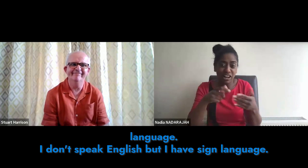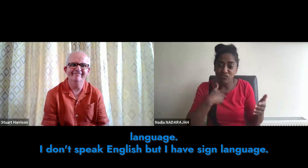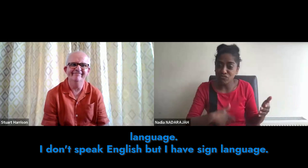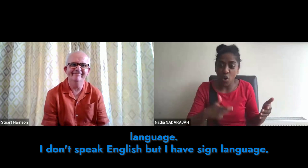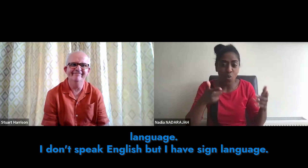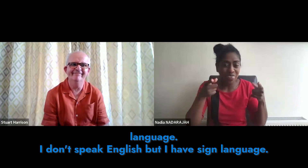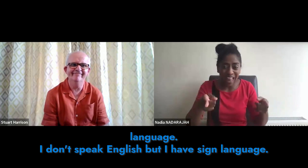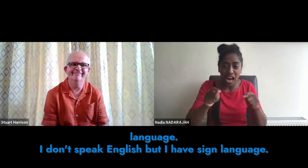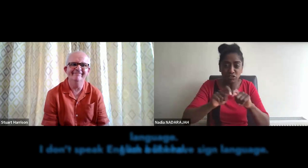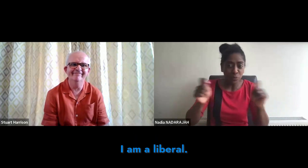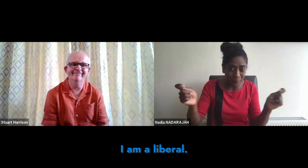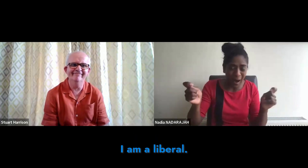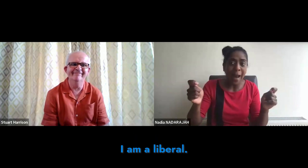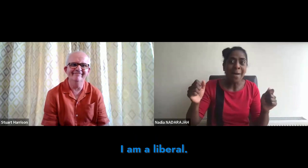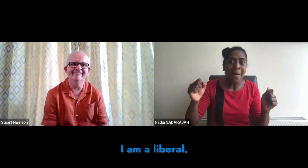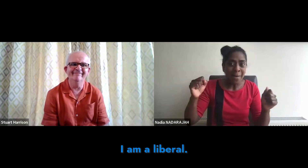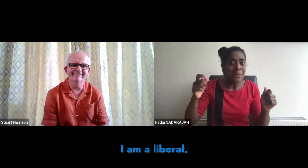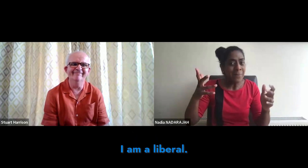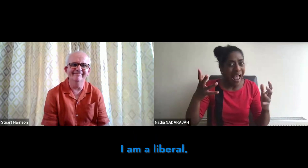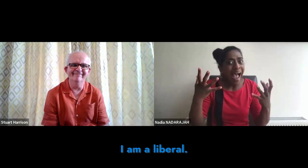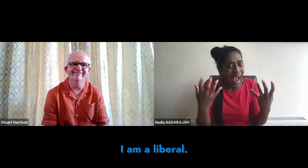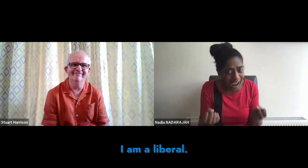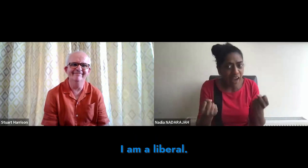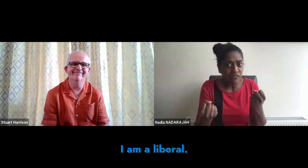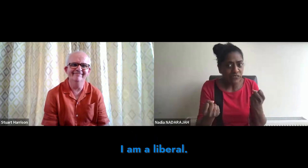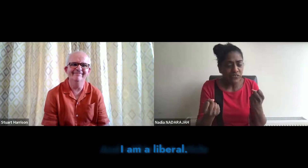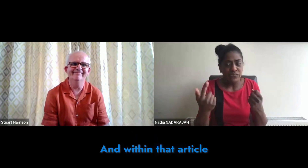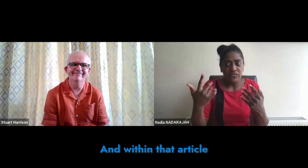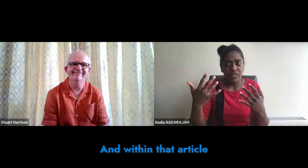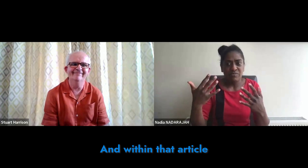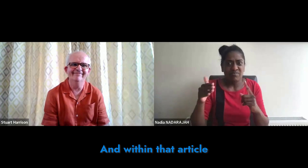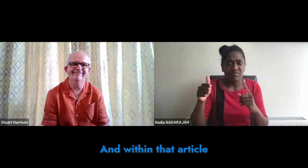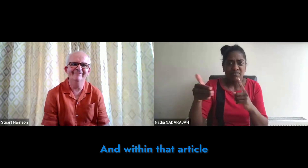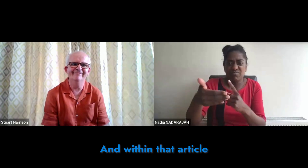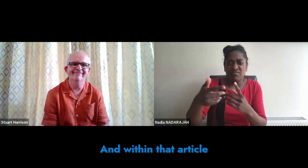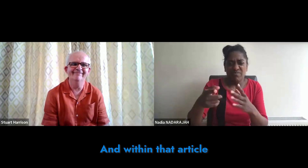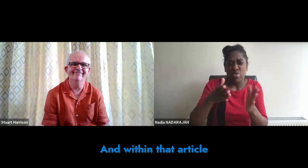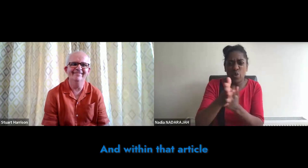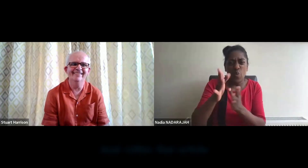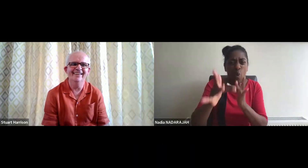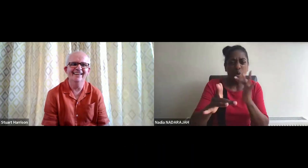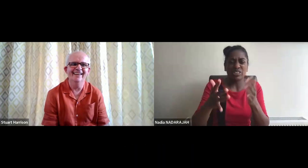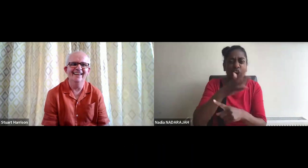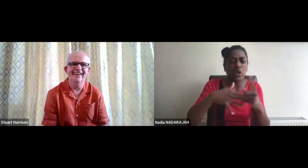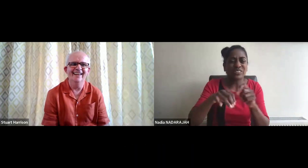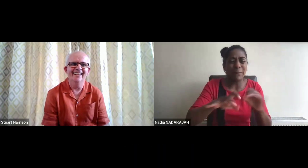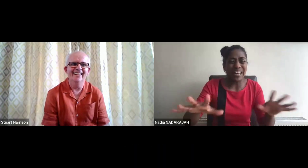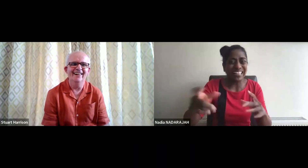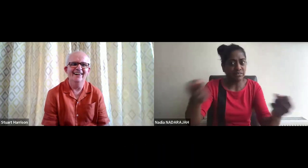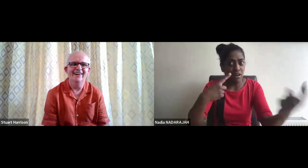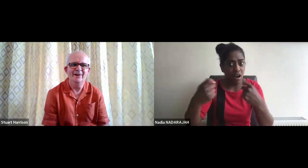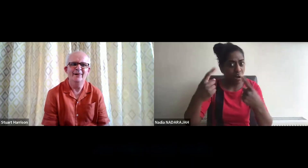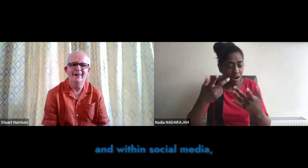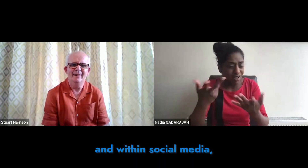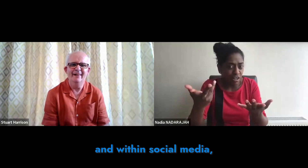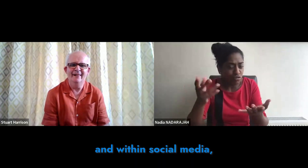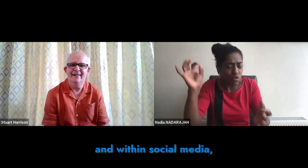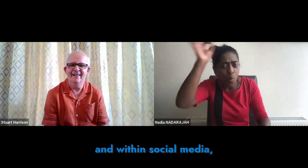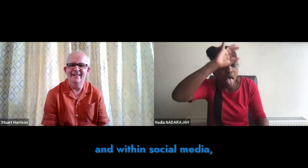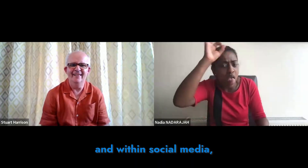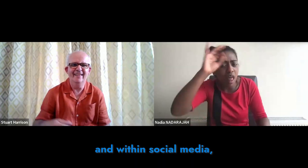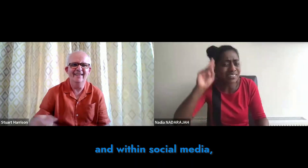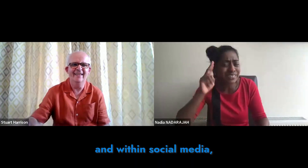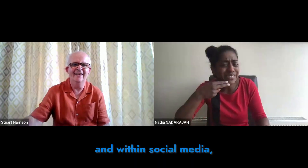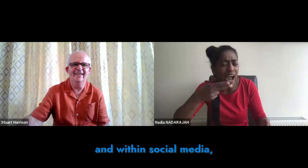sign language. I am a lead role. And within that article and